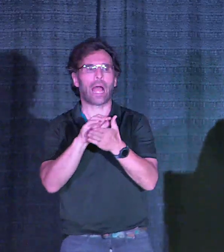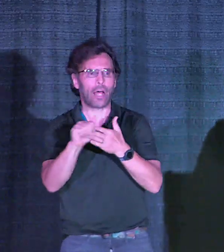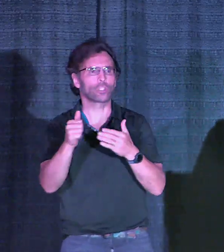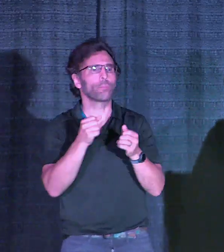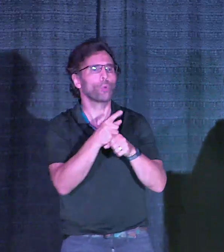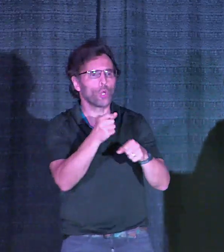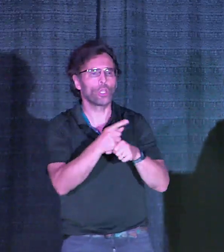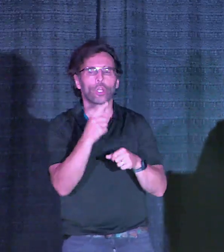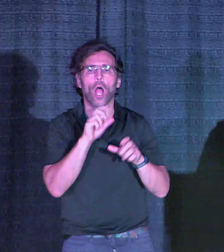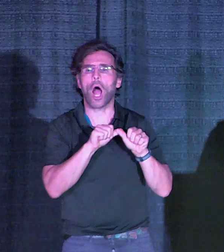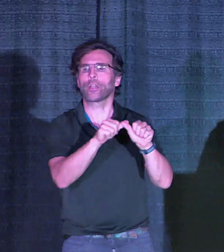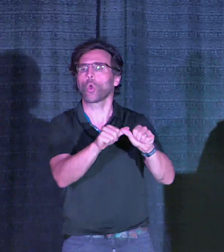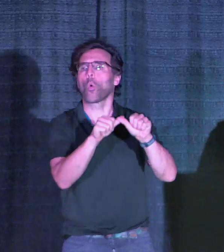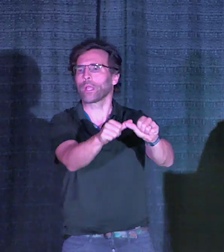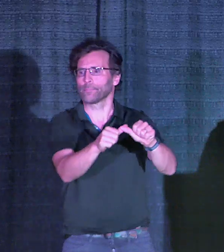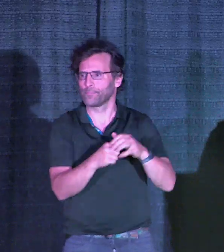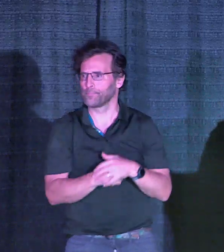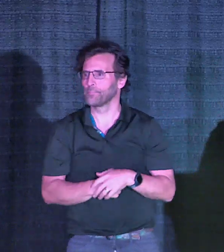ongoing.